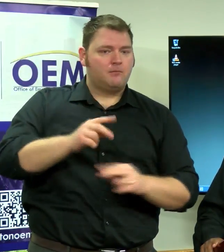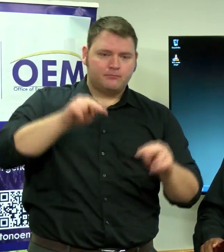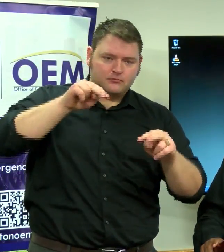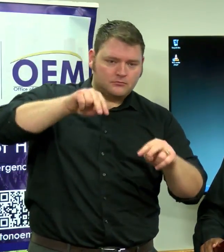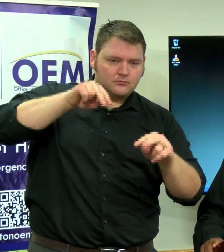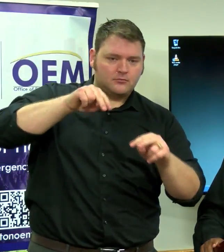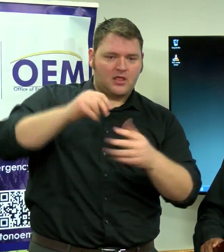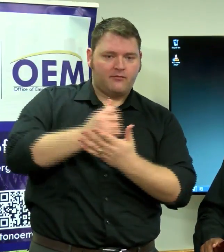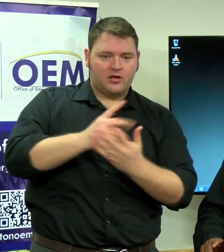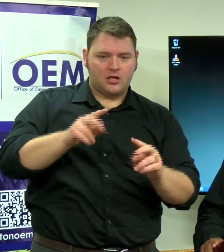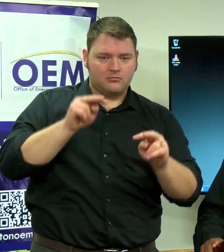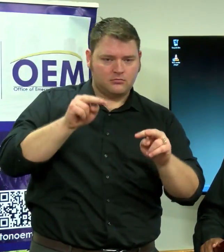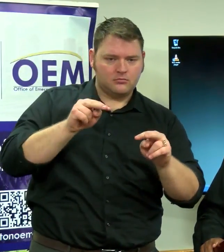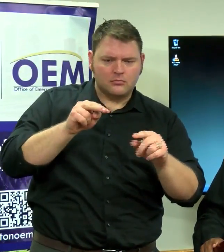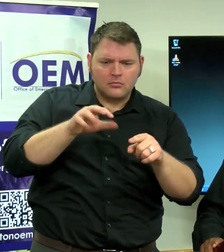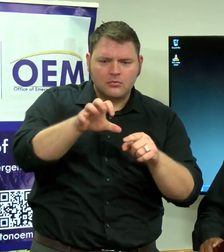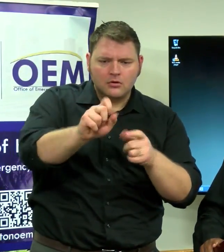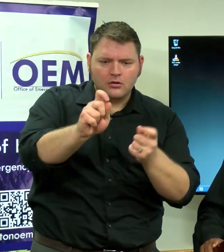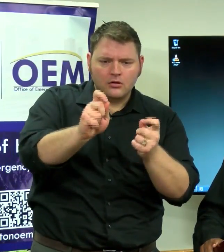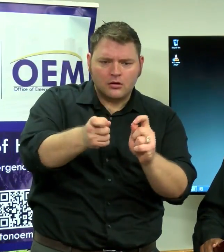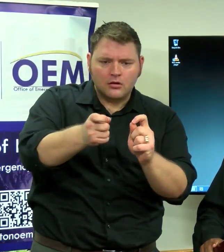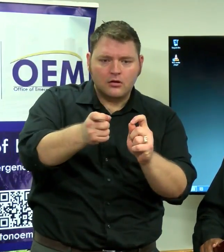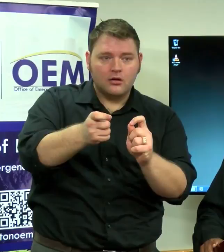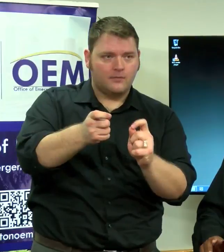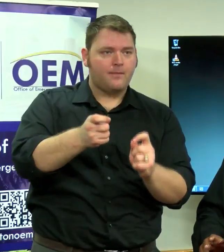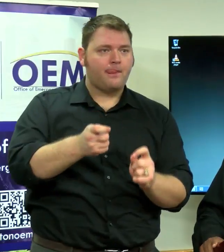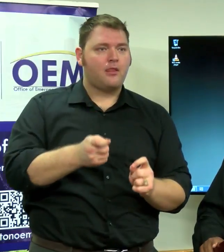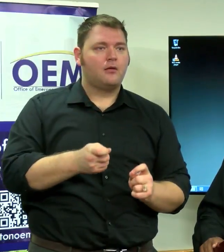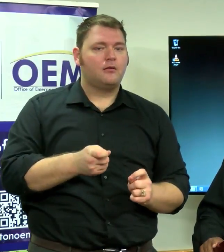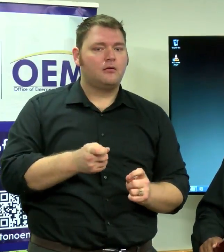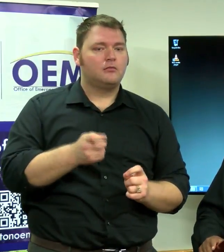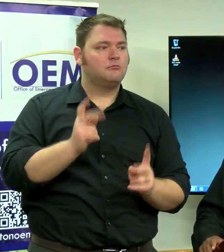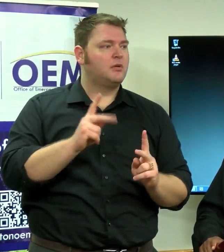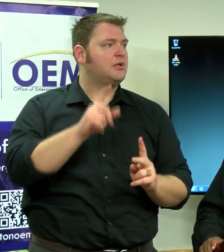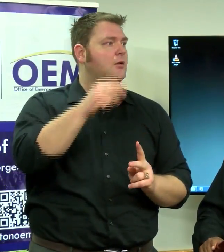then if things should change that people